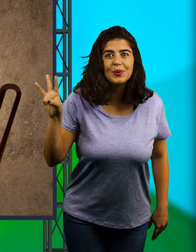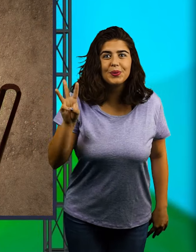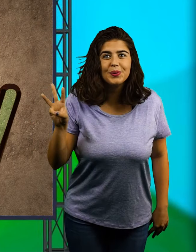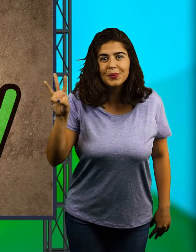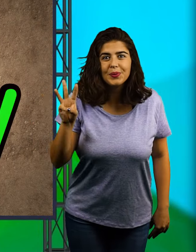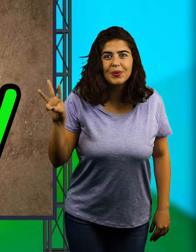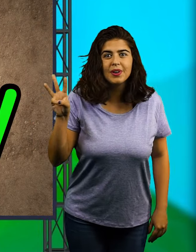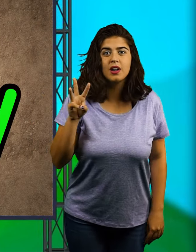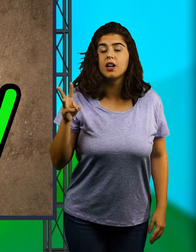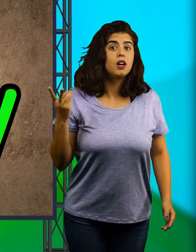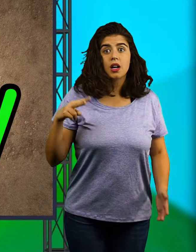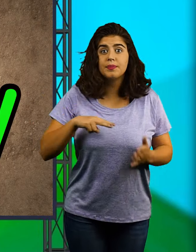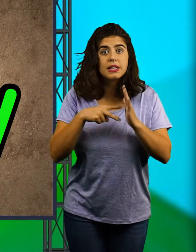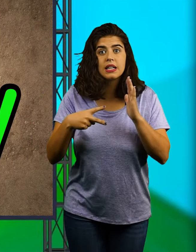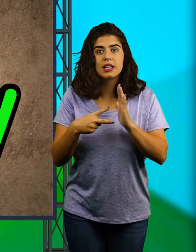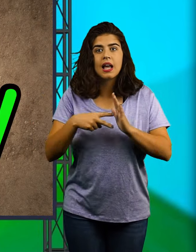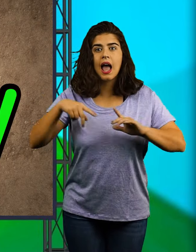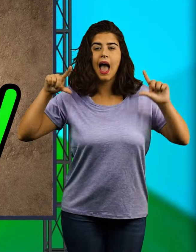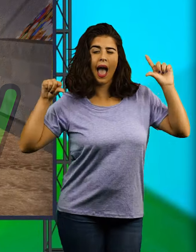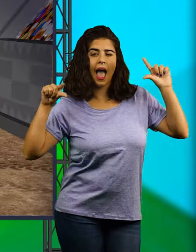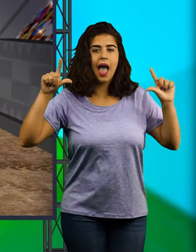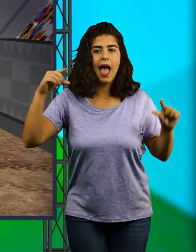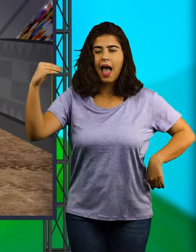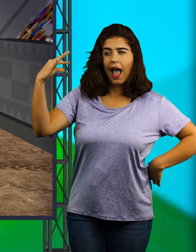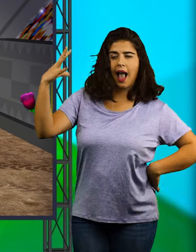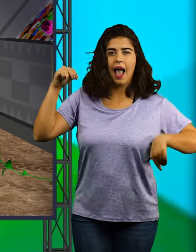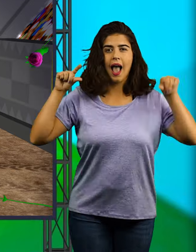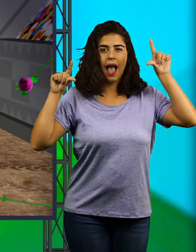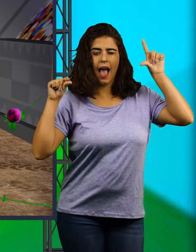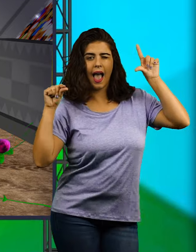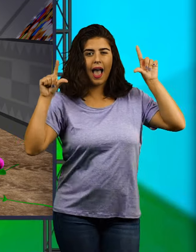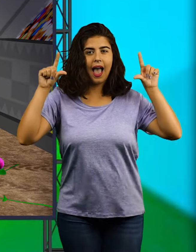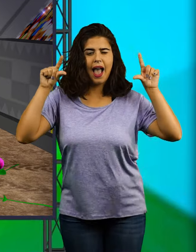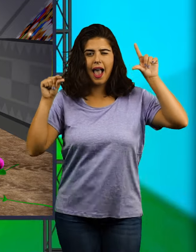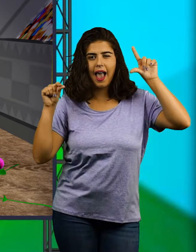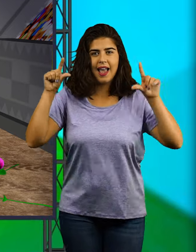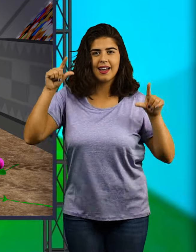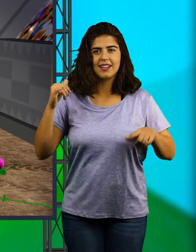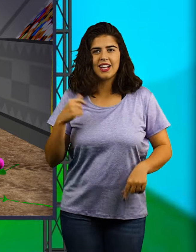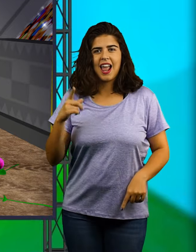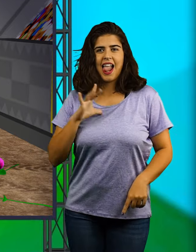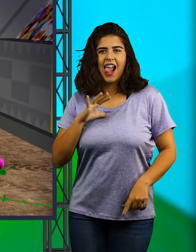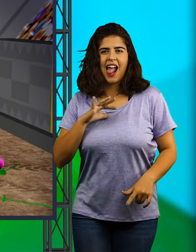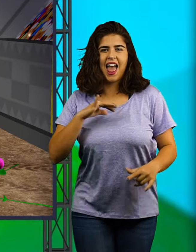W is the first letter in wink, like when Star winks to her adoring fans.